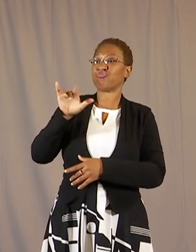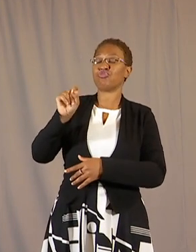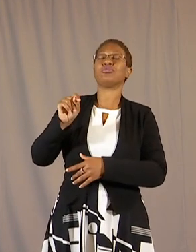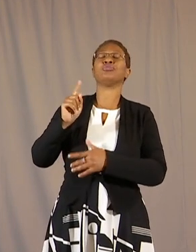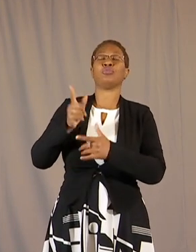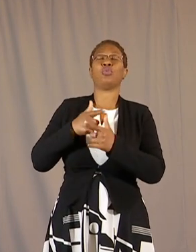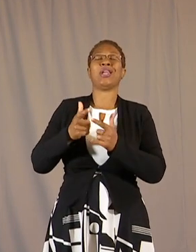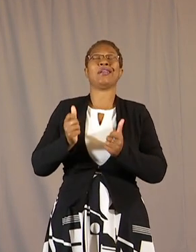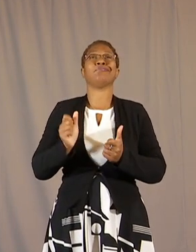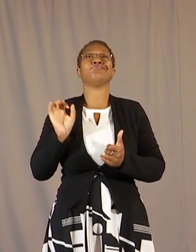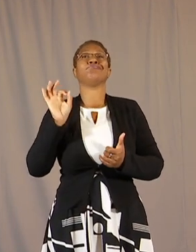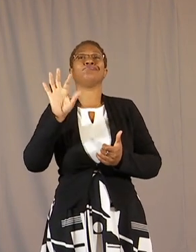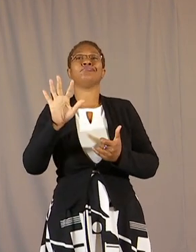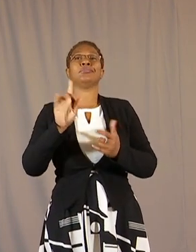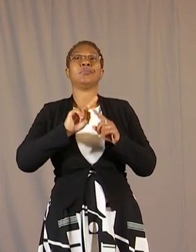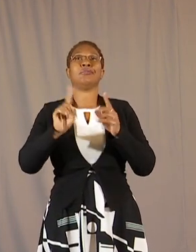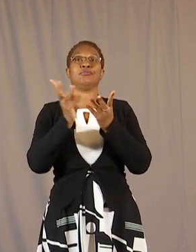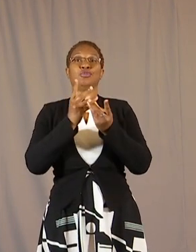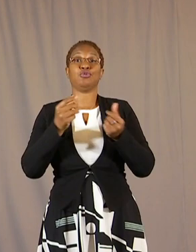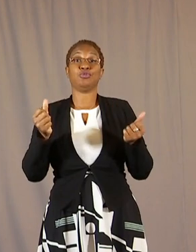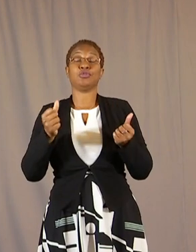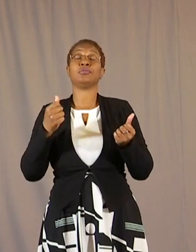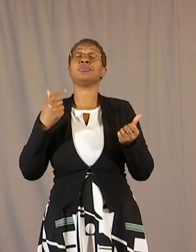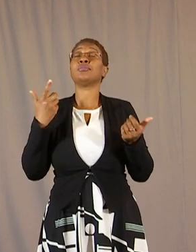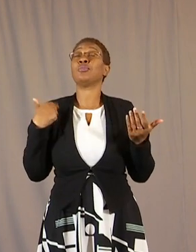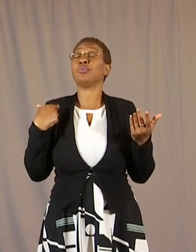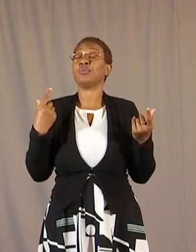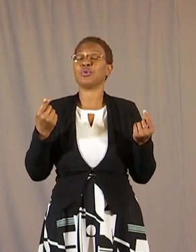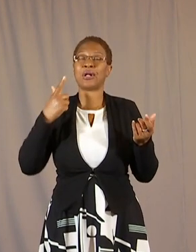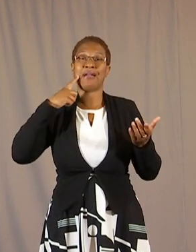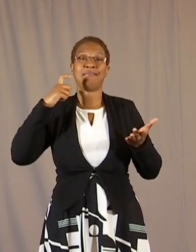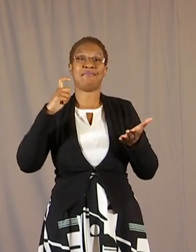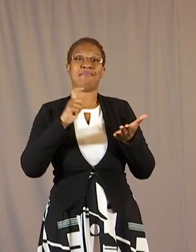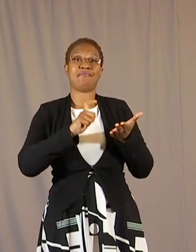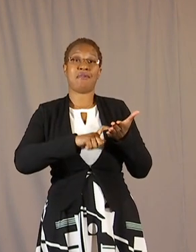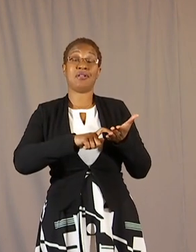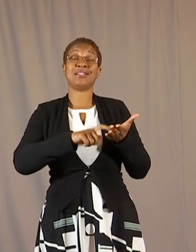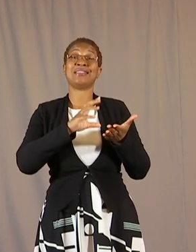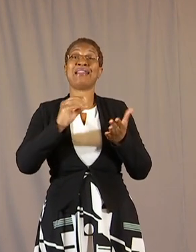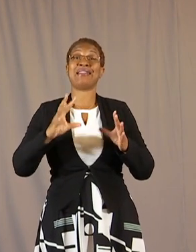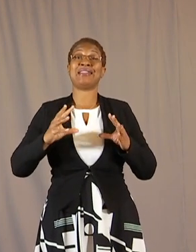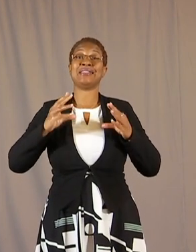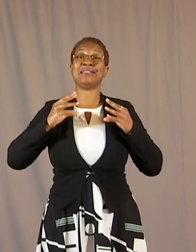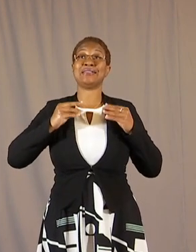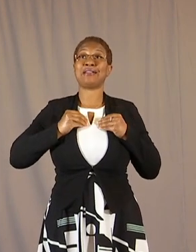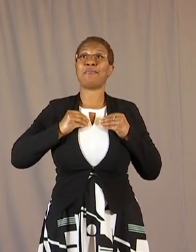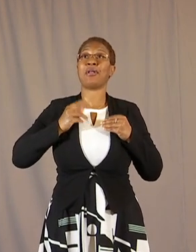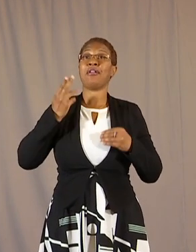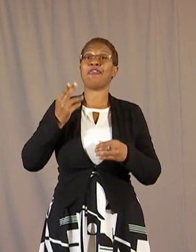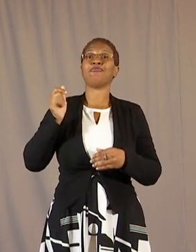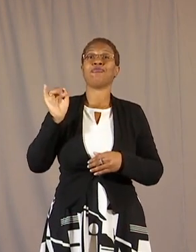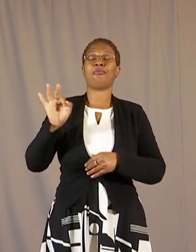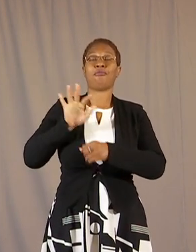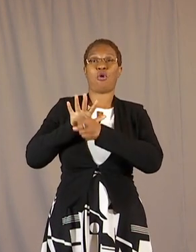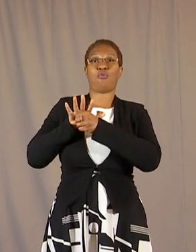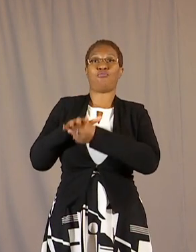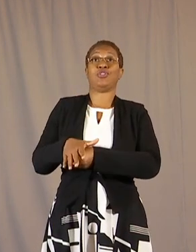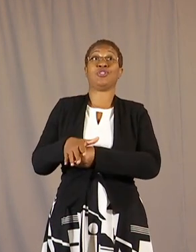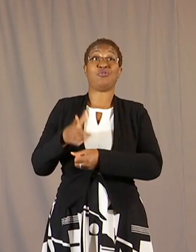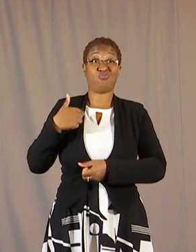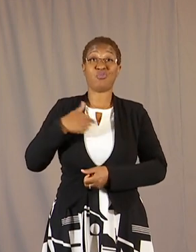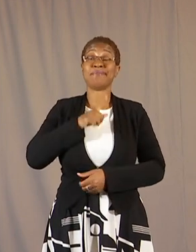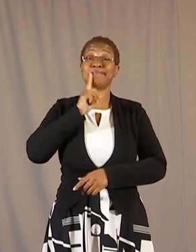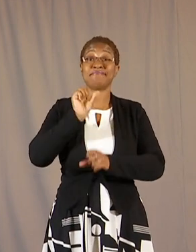We have to really acknowledge and accept the history of oppression that we've endured